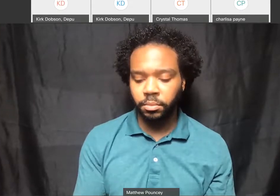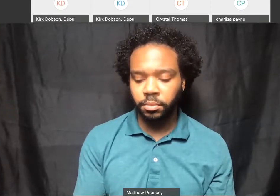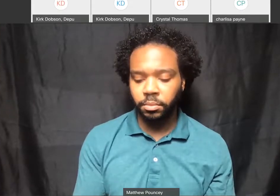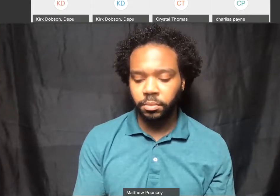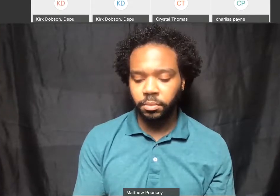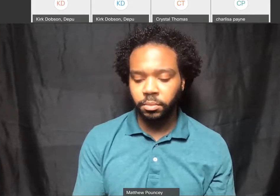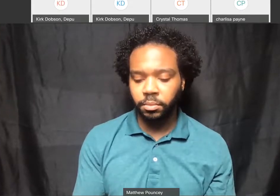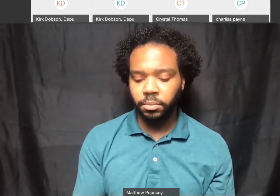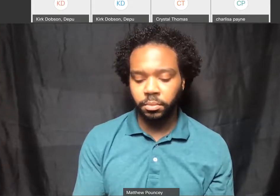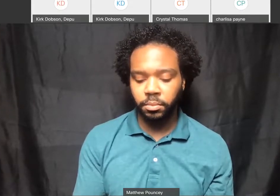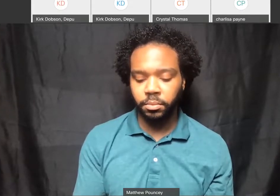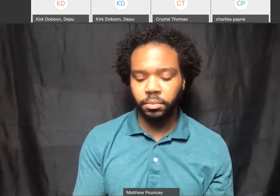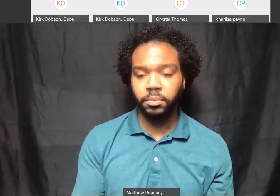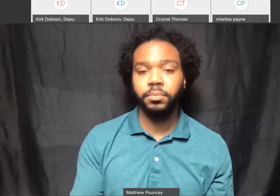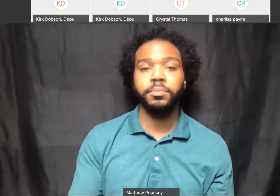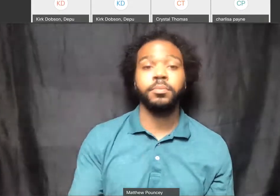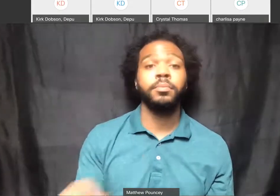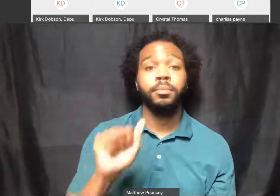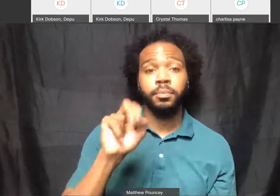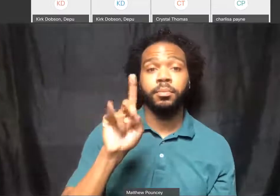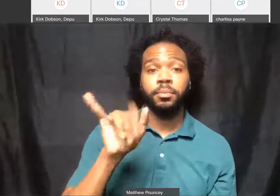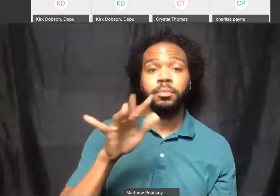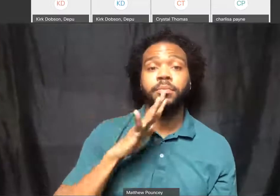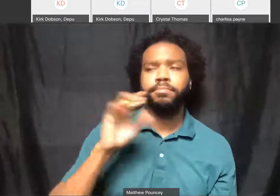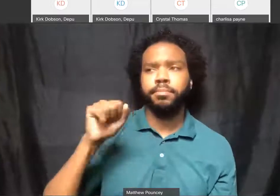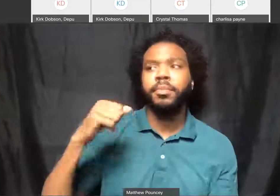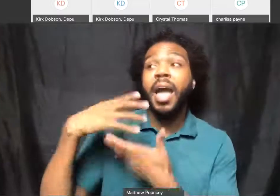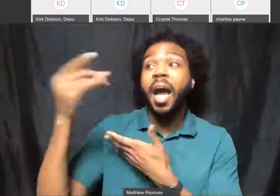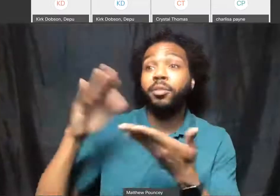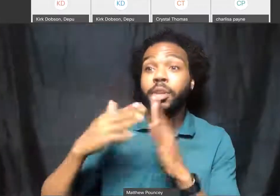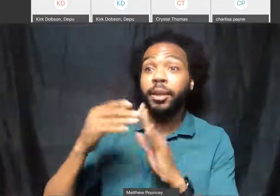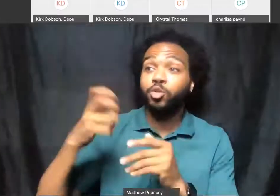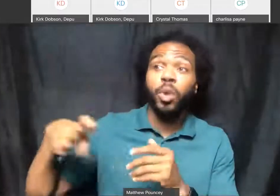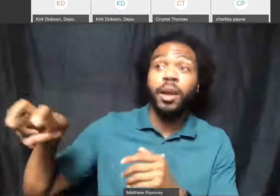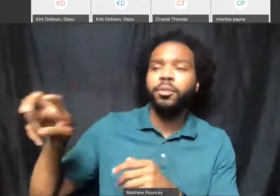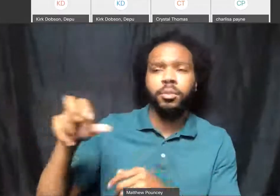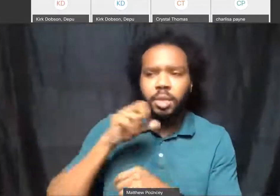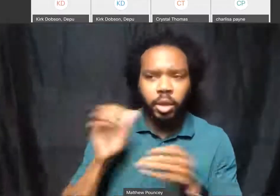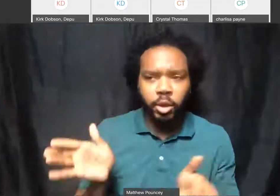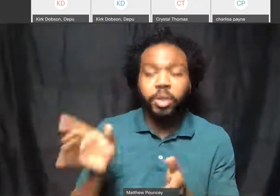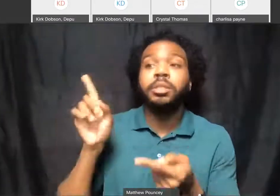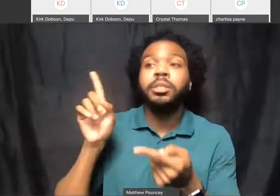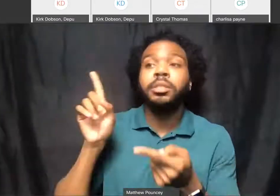Yeah, out-of-town travel is discouraged until stage 3 when it can resume.